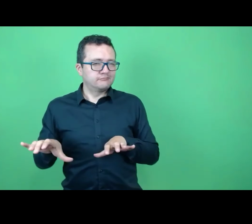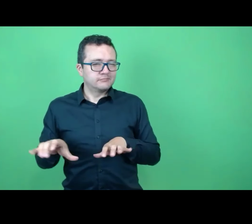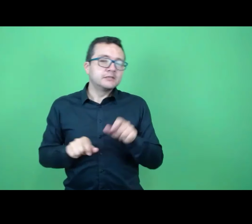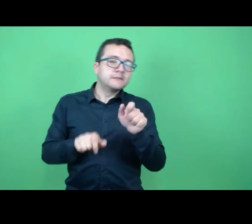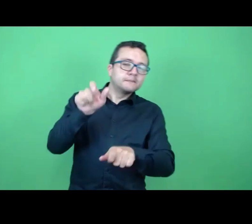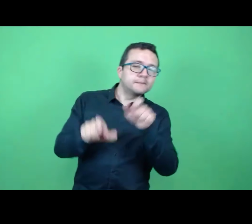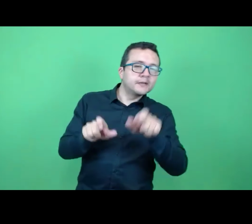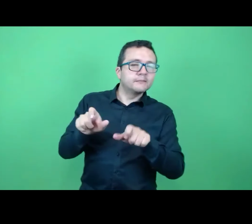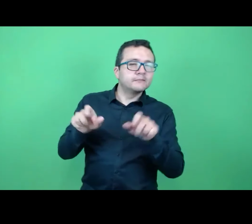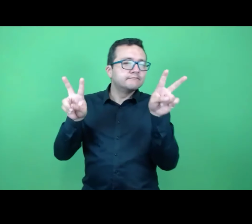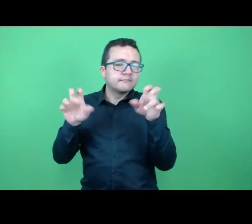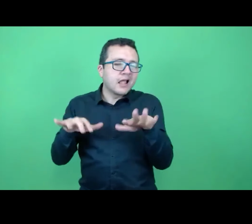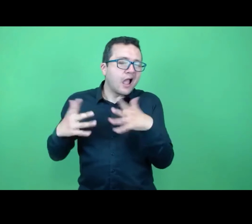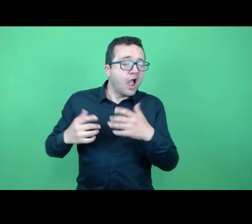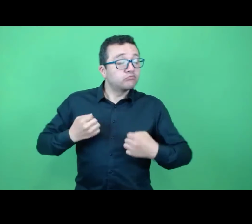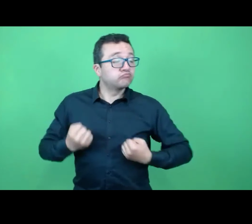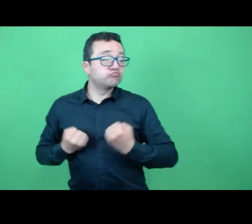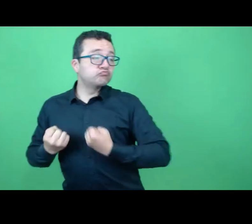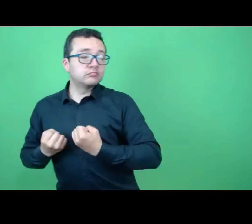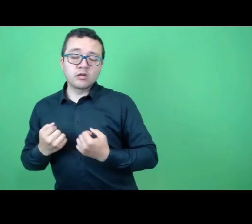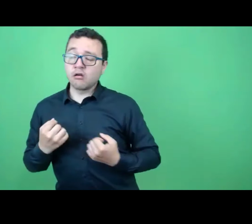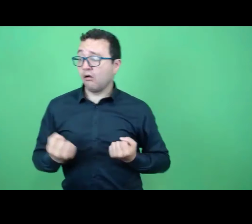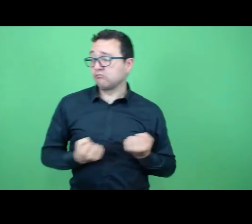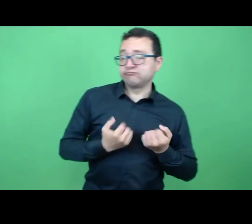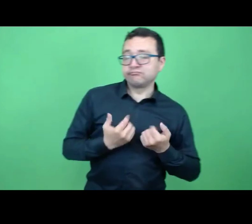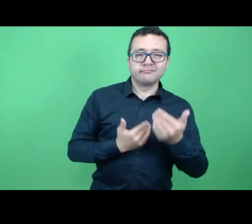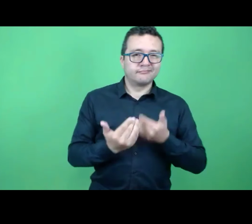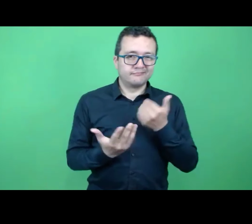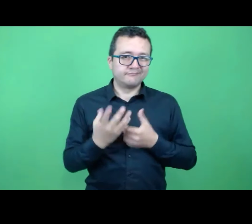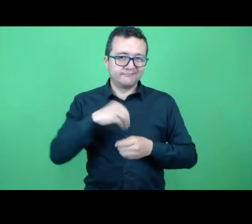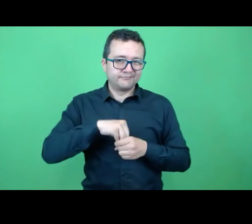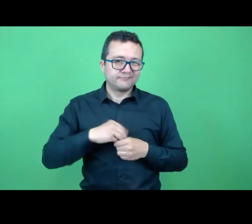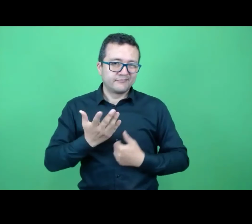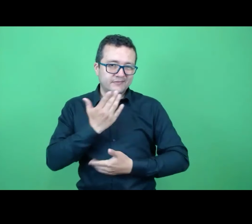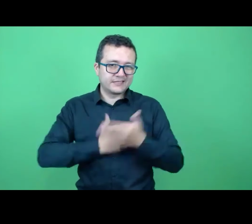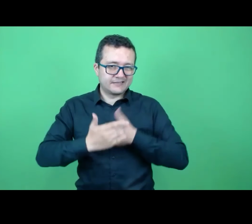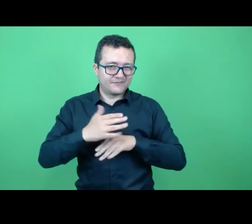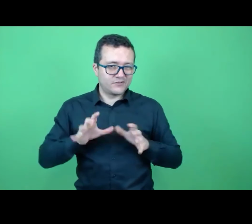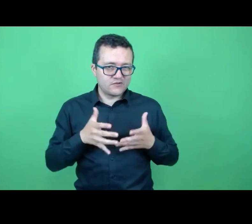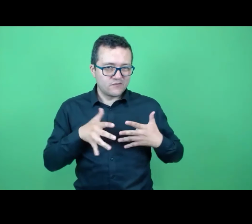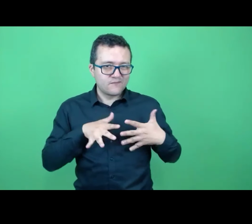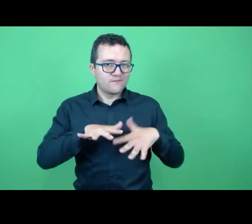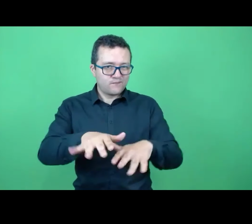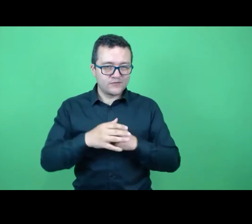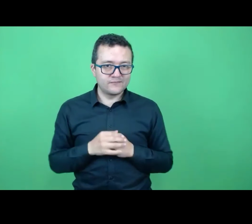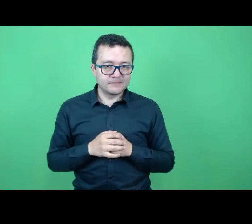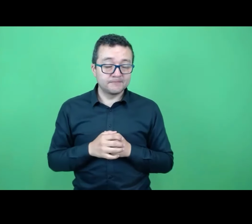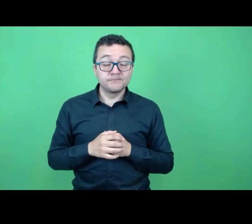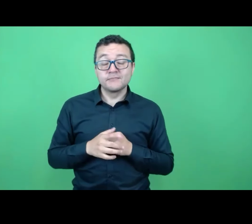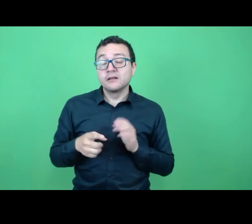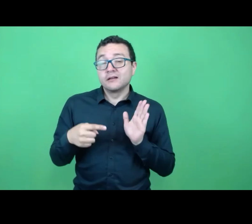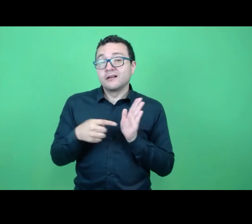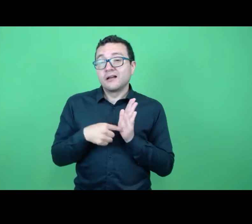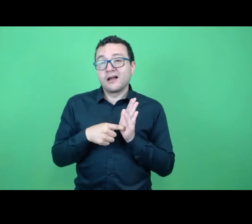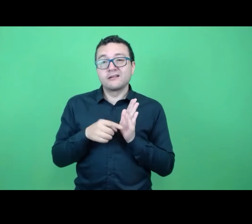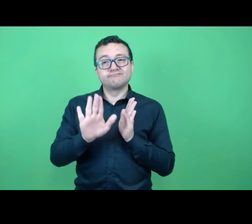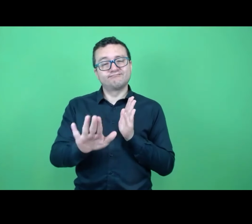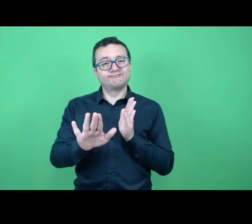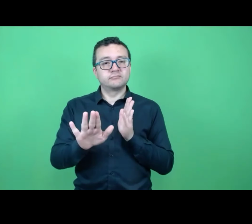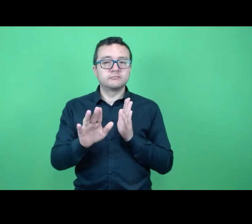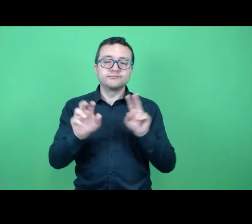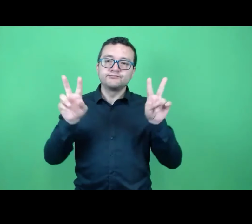and inclusion within the disability movement. So limited recognition and